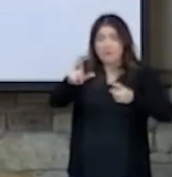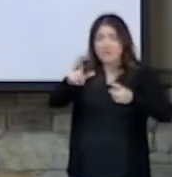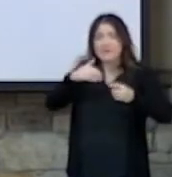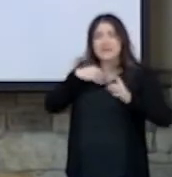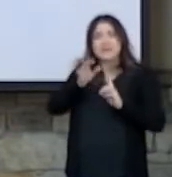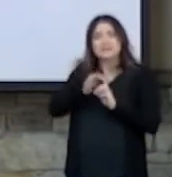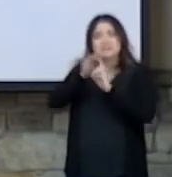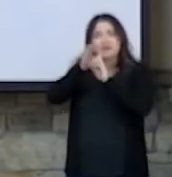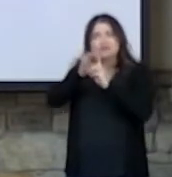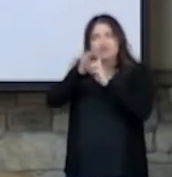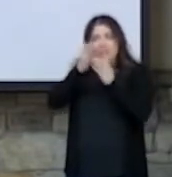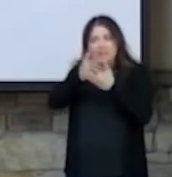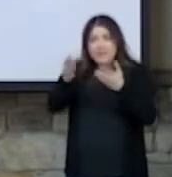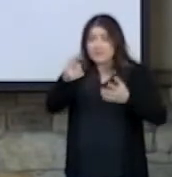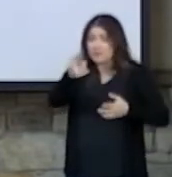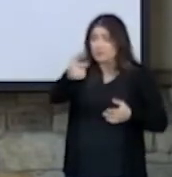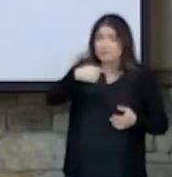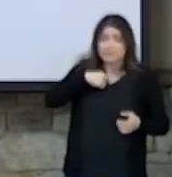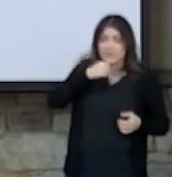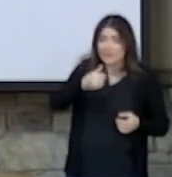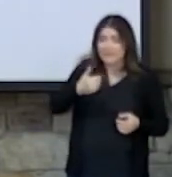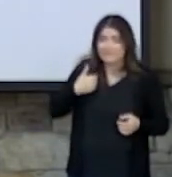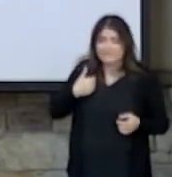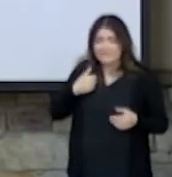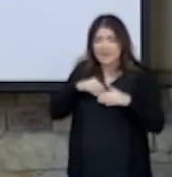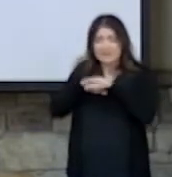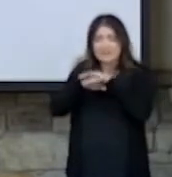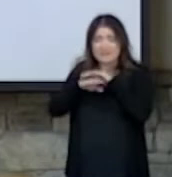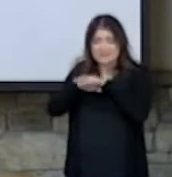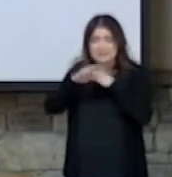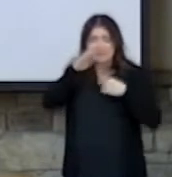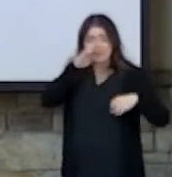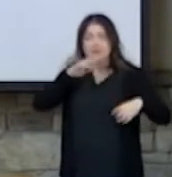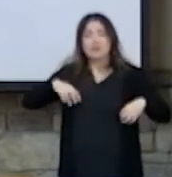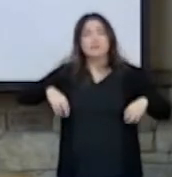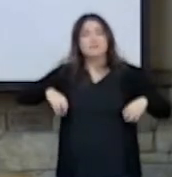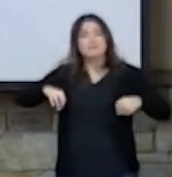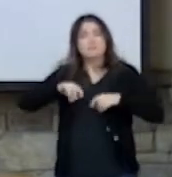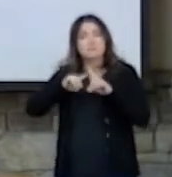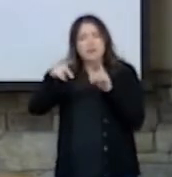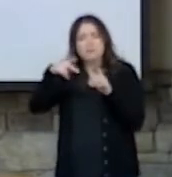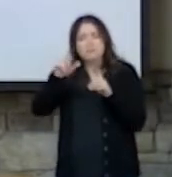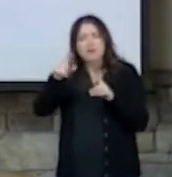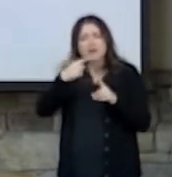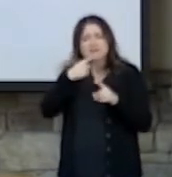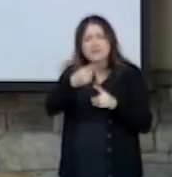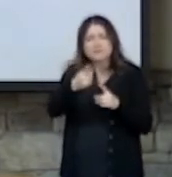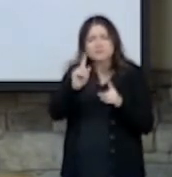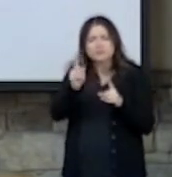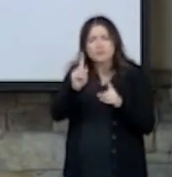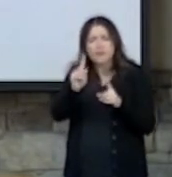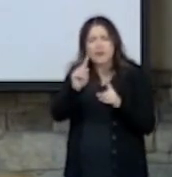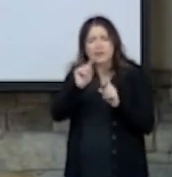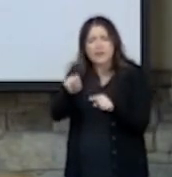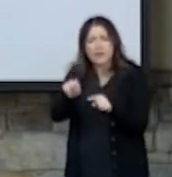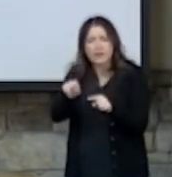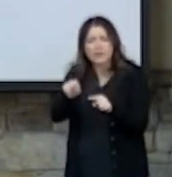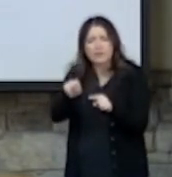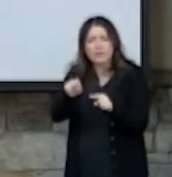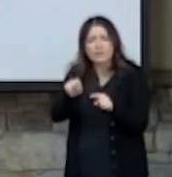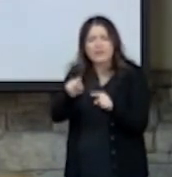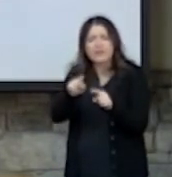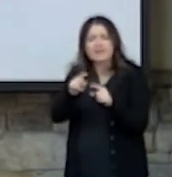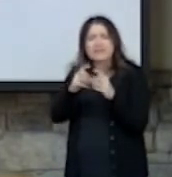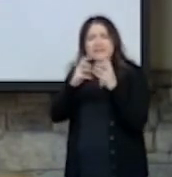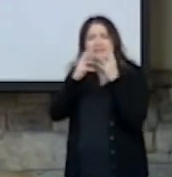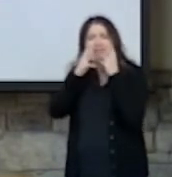special things that you and I don't have access to. But what does Paul tell him to go back to? The sacred